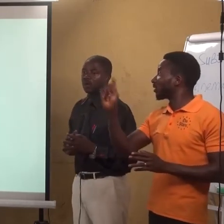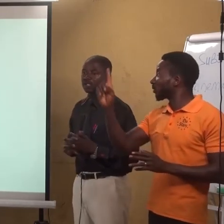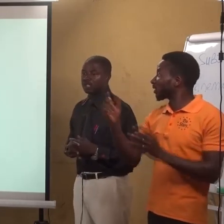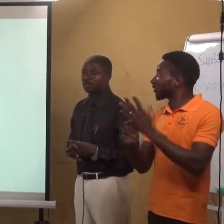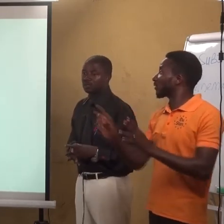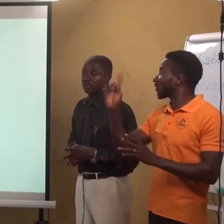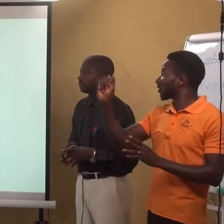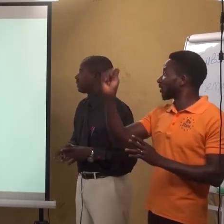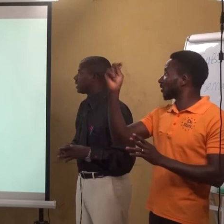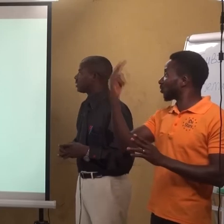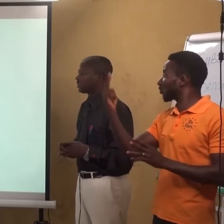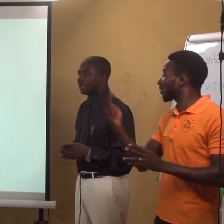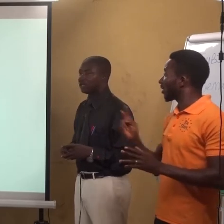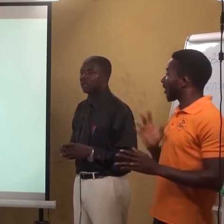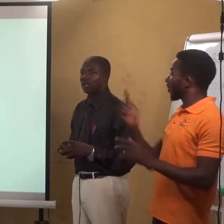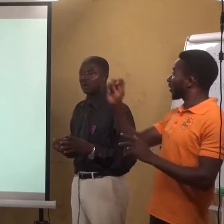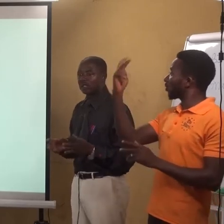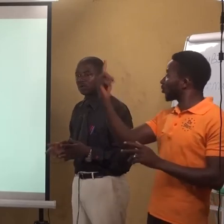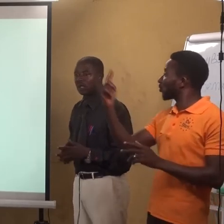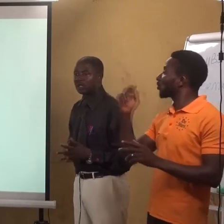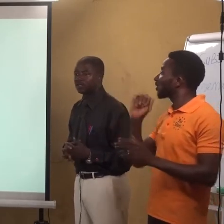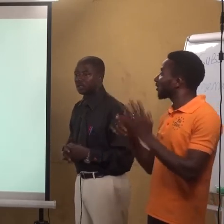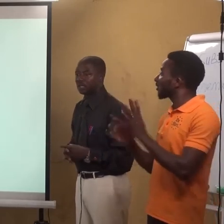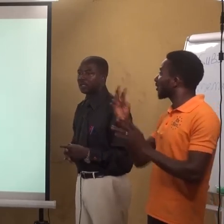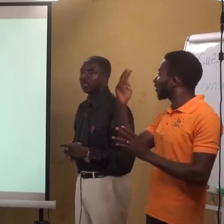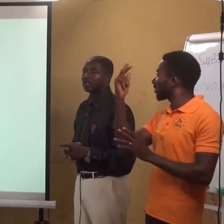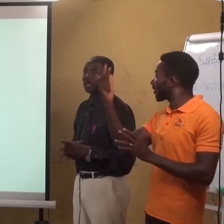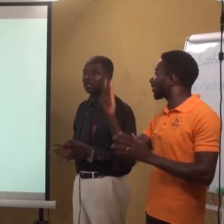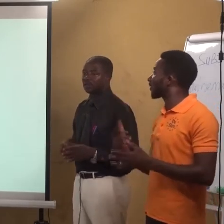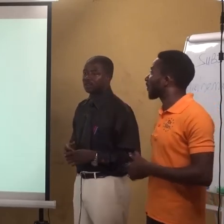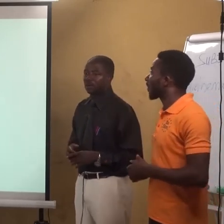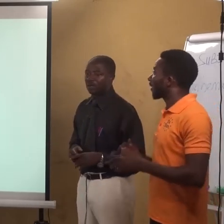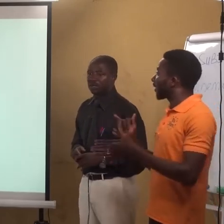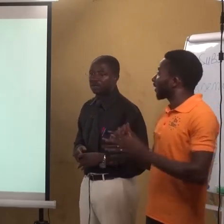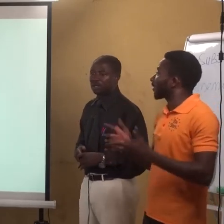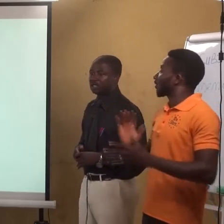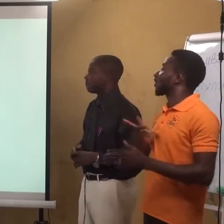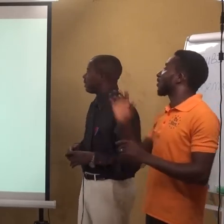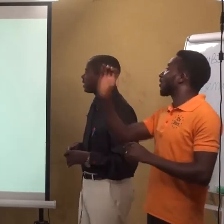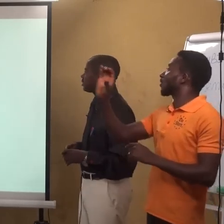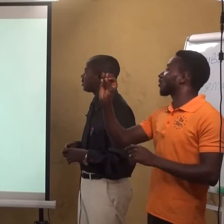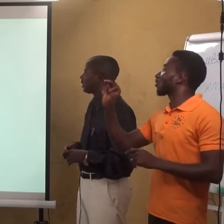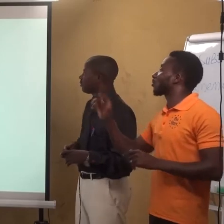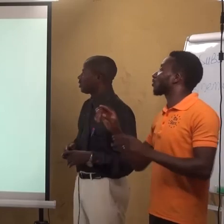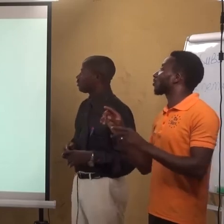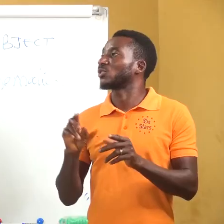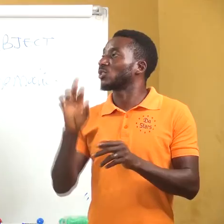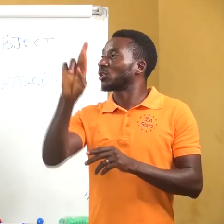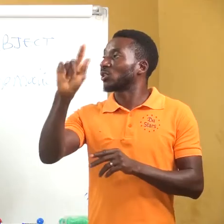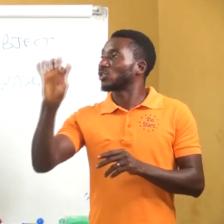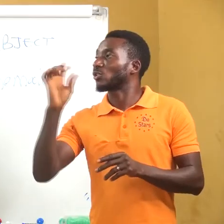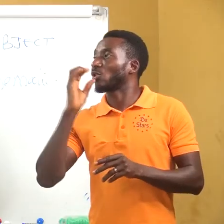So our T2 is minus 9 while our T1 is 3. That gives us the common ratio as minus 3